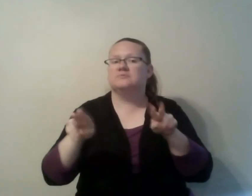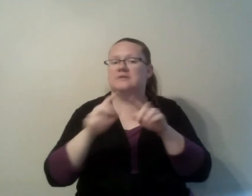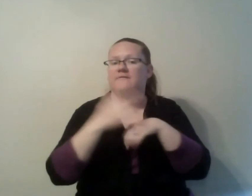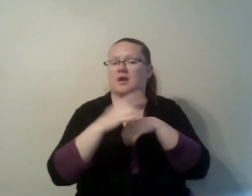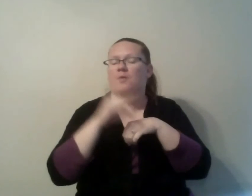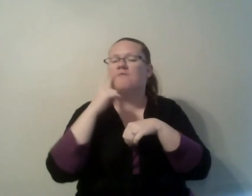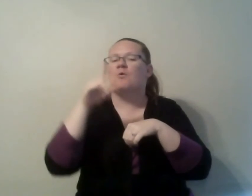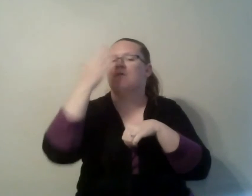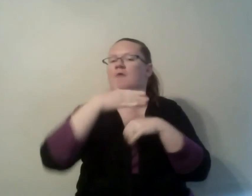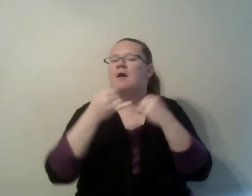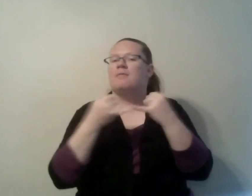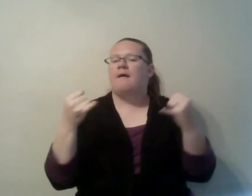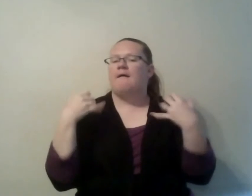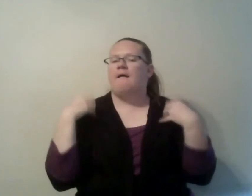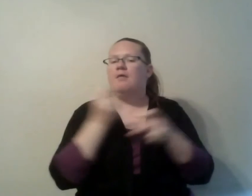frontline healthcare workers,